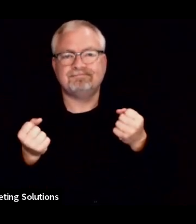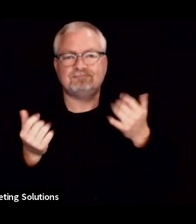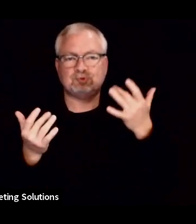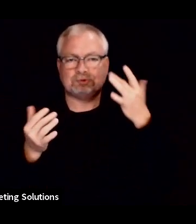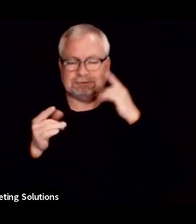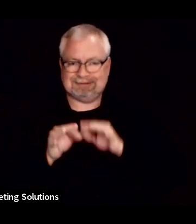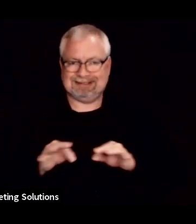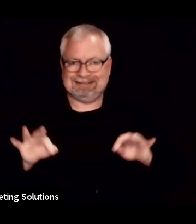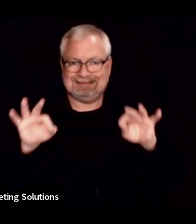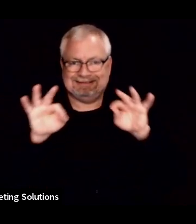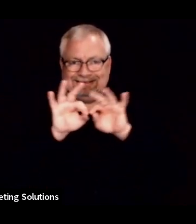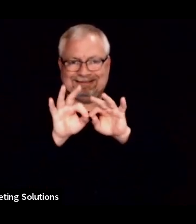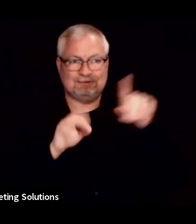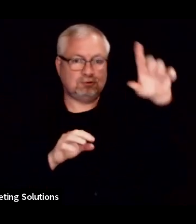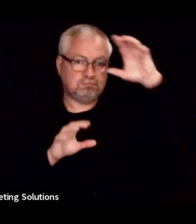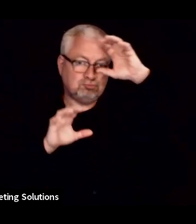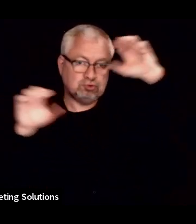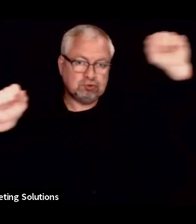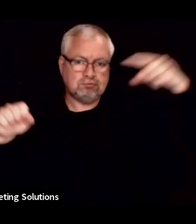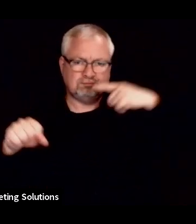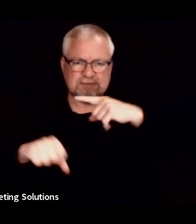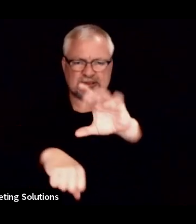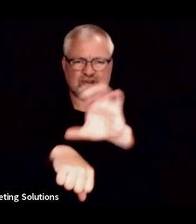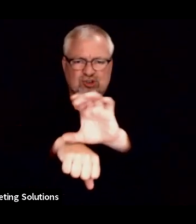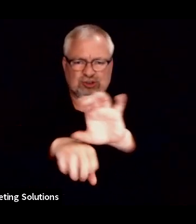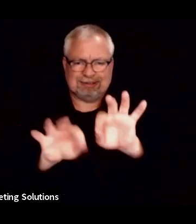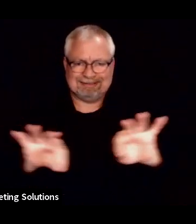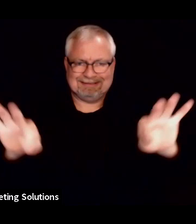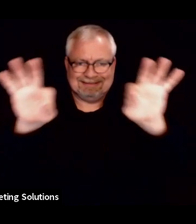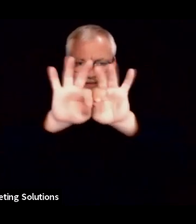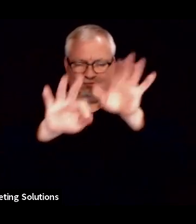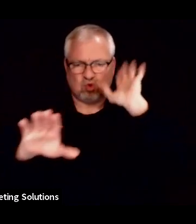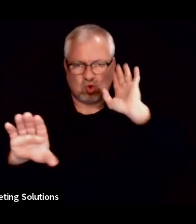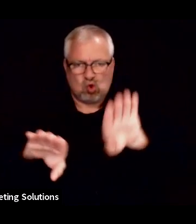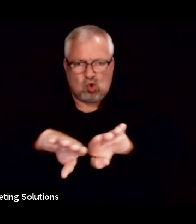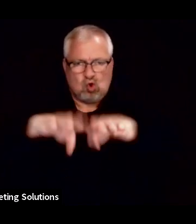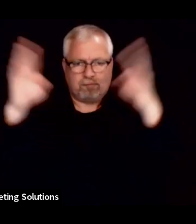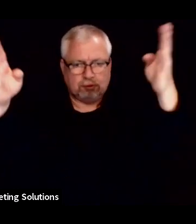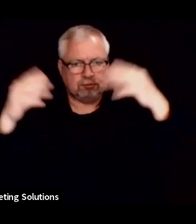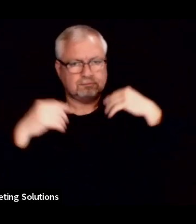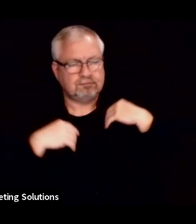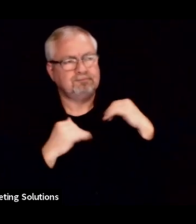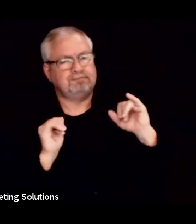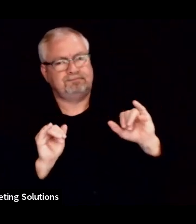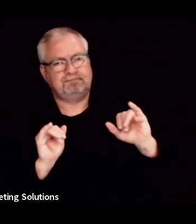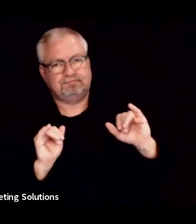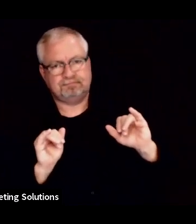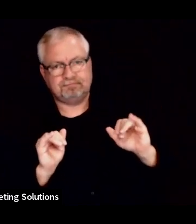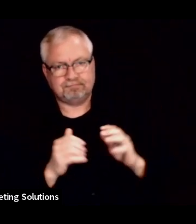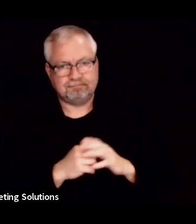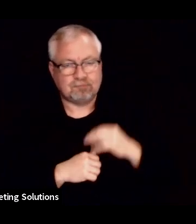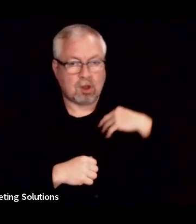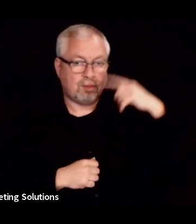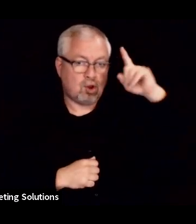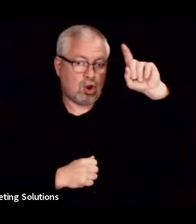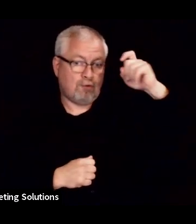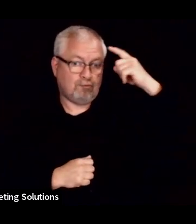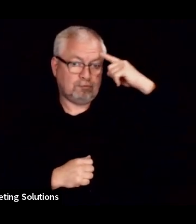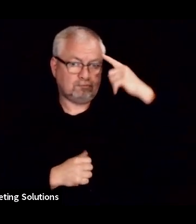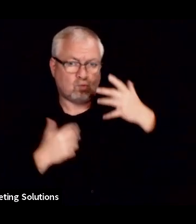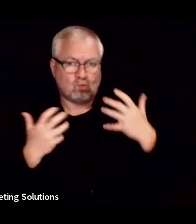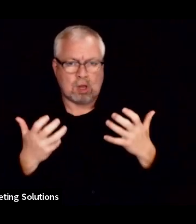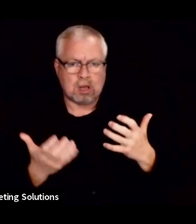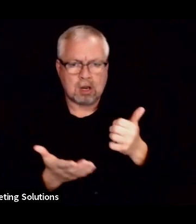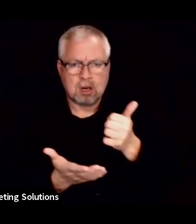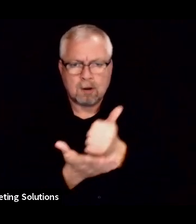health guidance will be necessary to help those settings be as safe as possible, given that we are